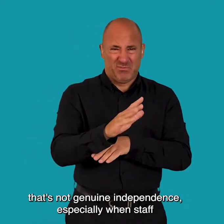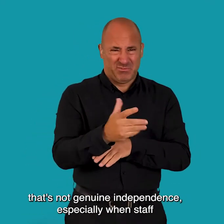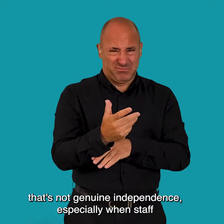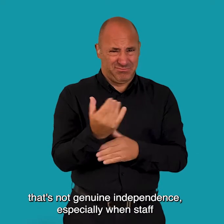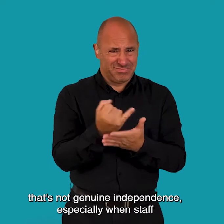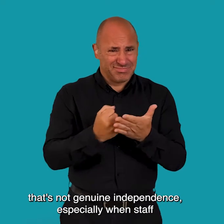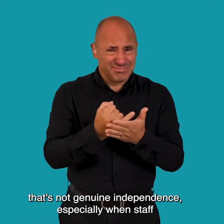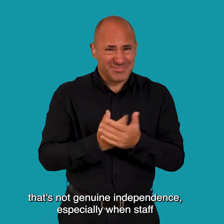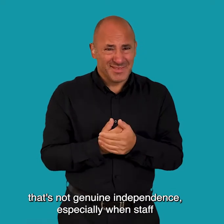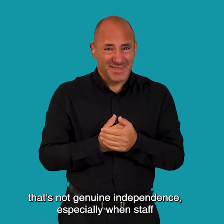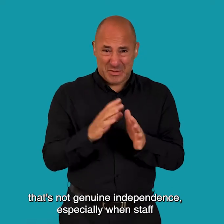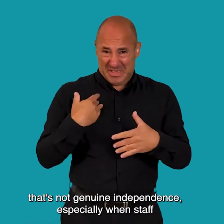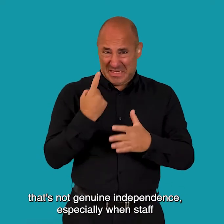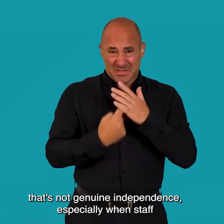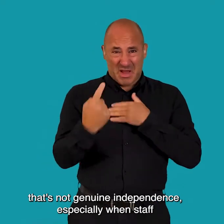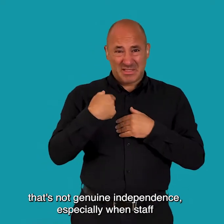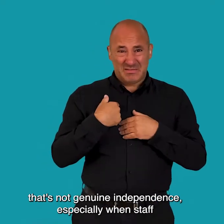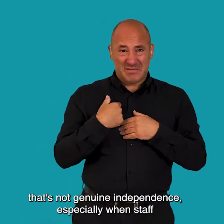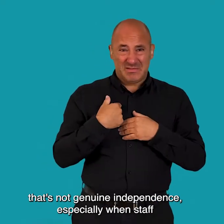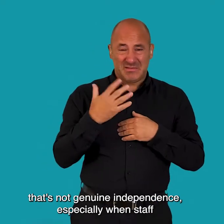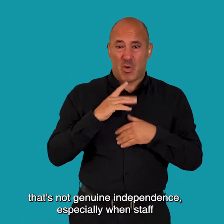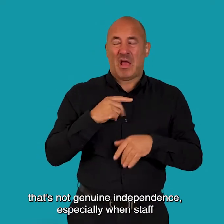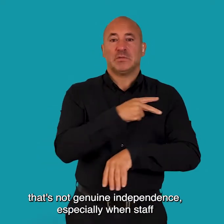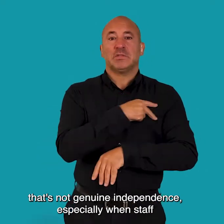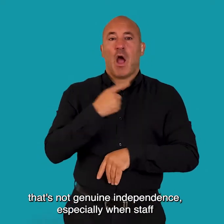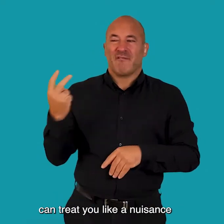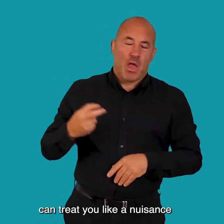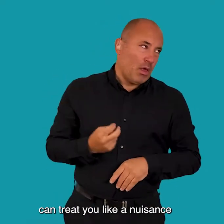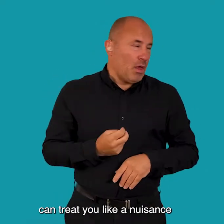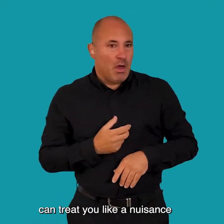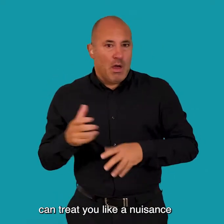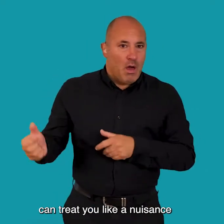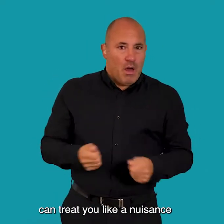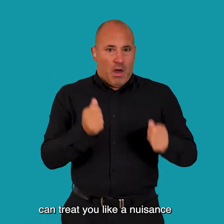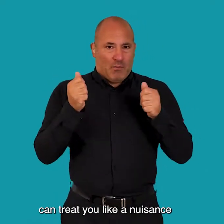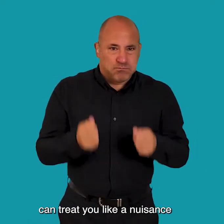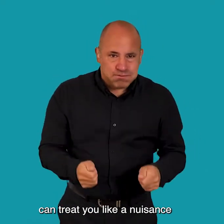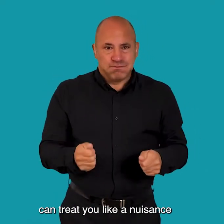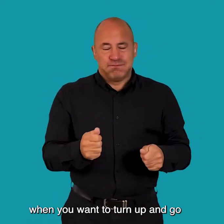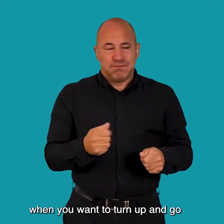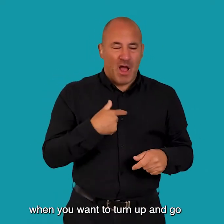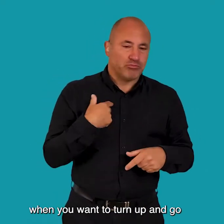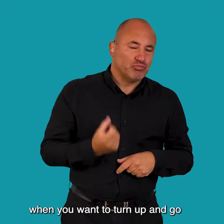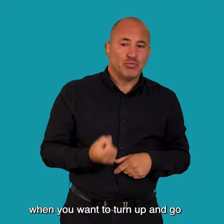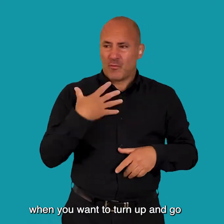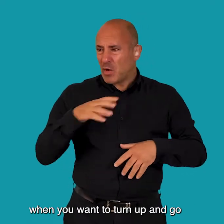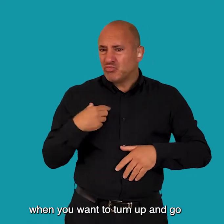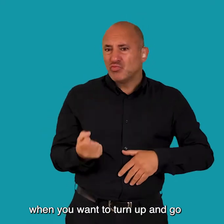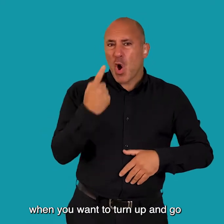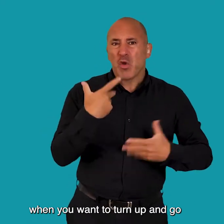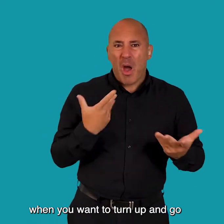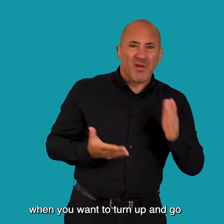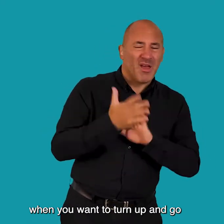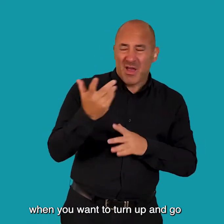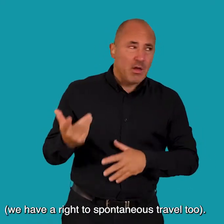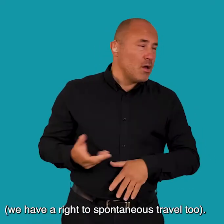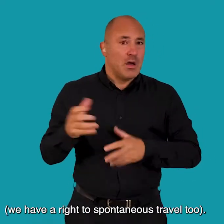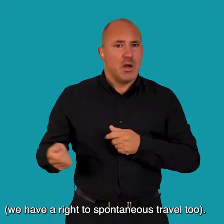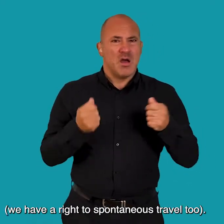not genuine independence, especially when staff can treat you like a nuisance when you want to turn up and go. We have a right